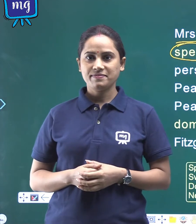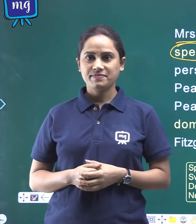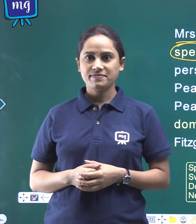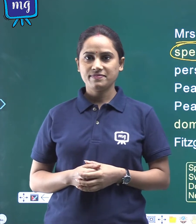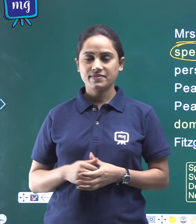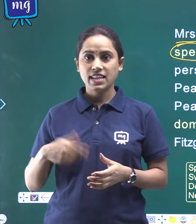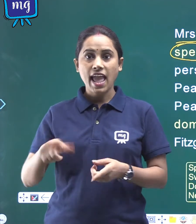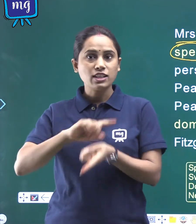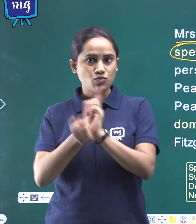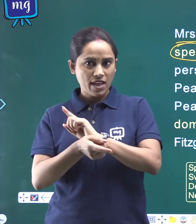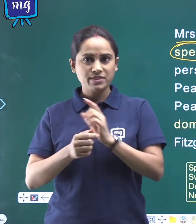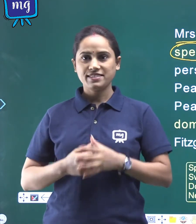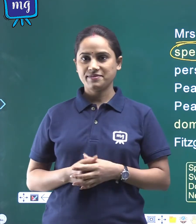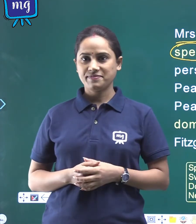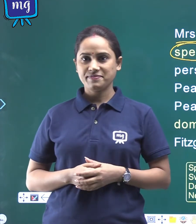and swaps